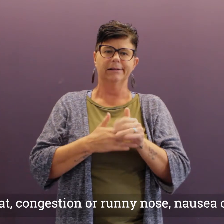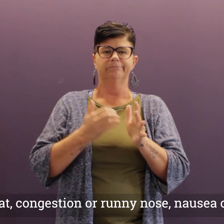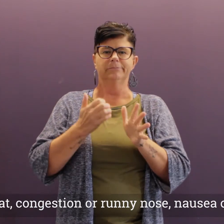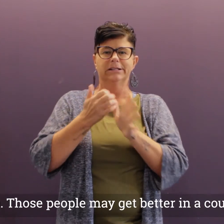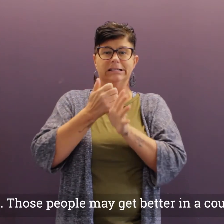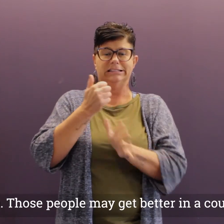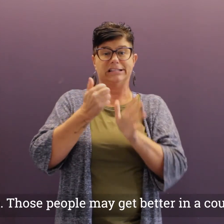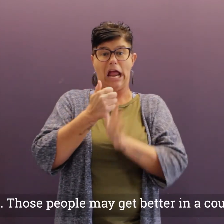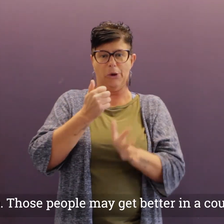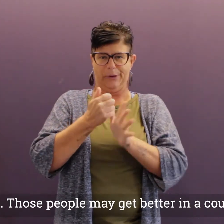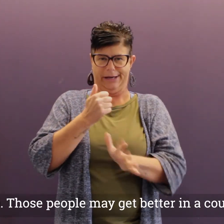Nausea diarrhea.